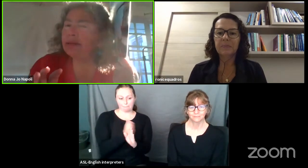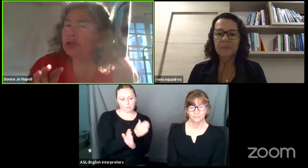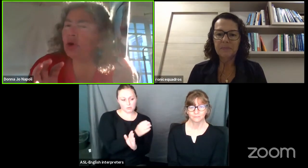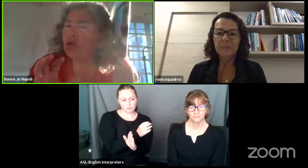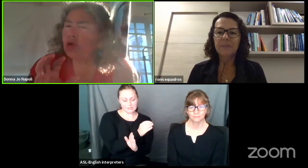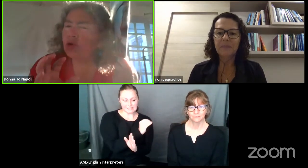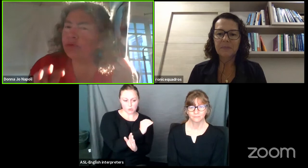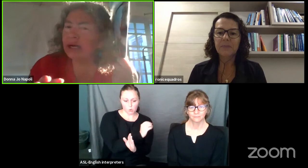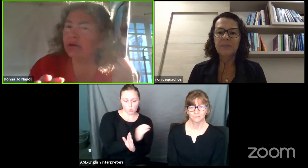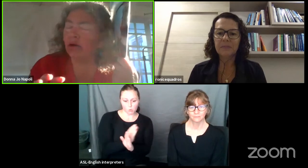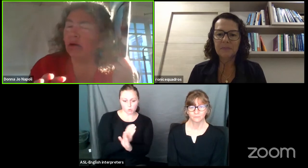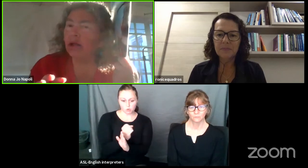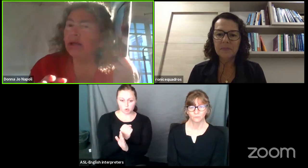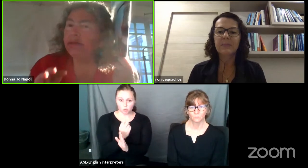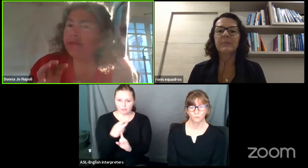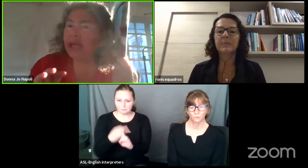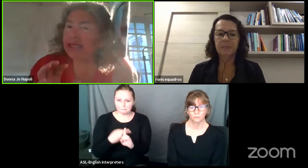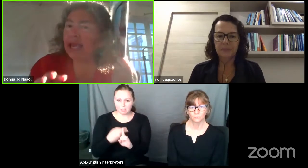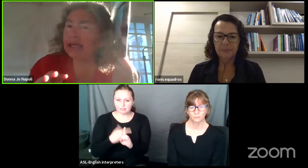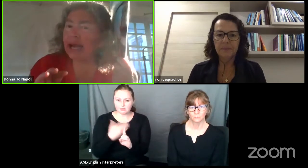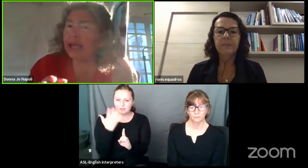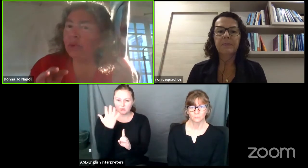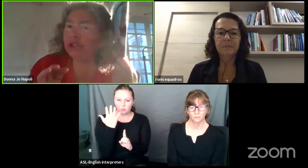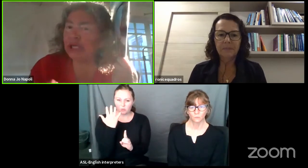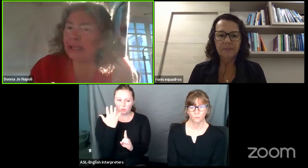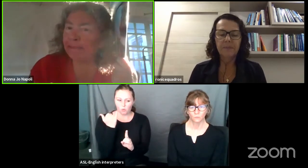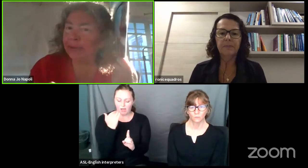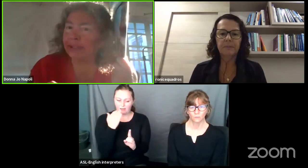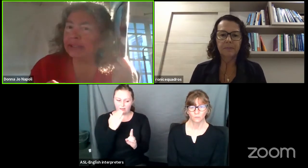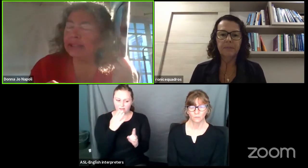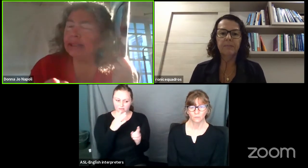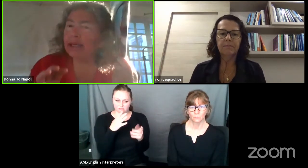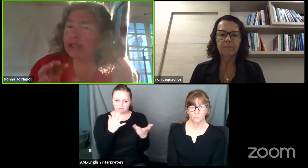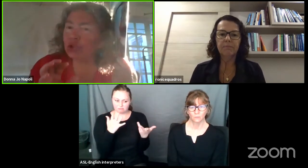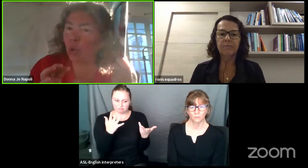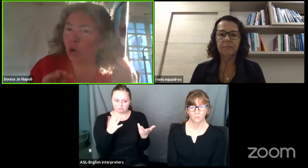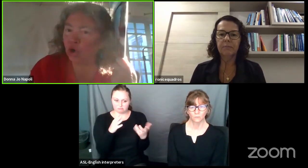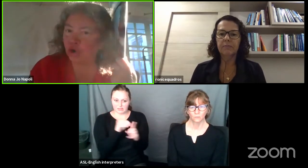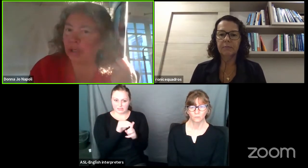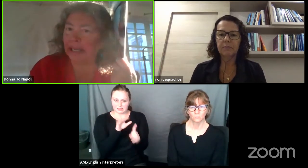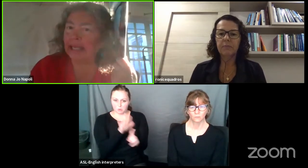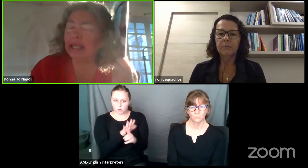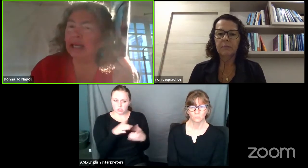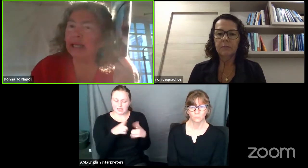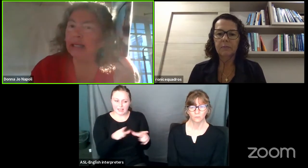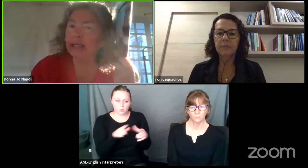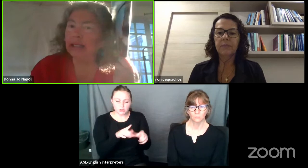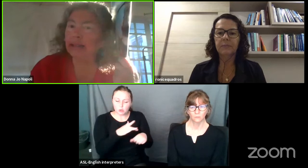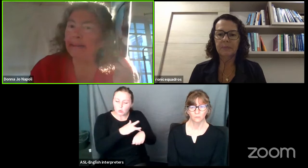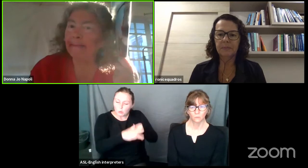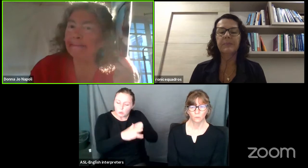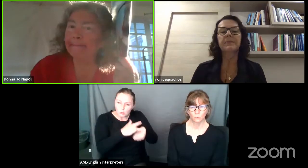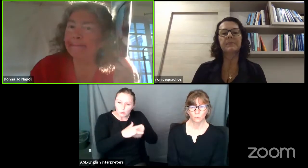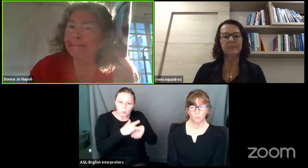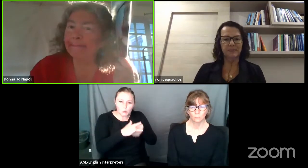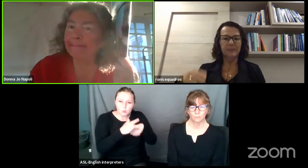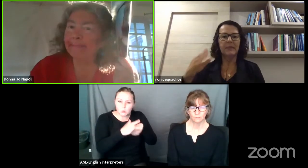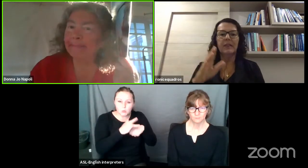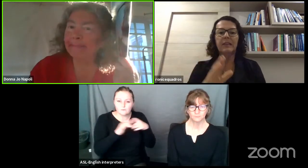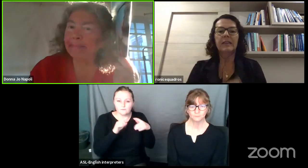Why is it so critical that they get language input so early?